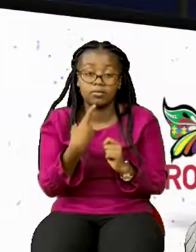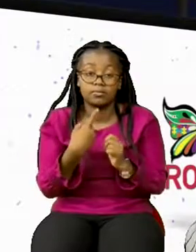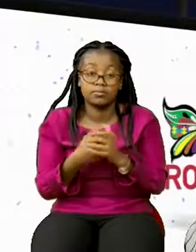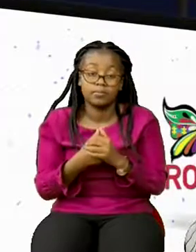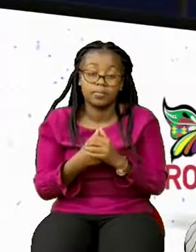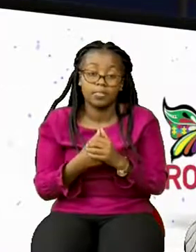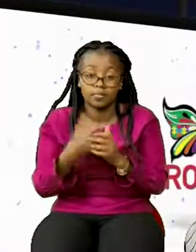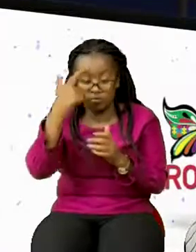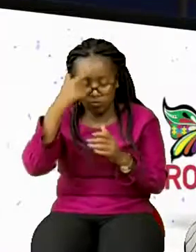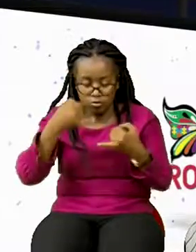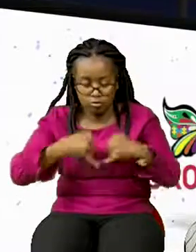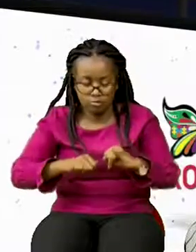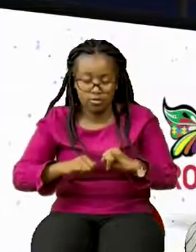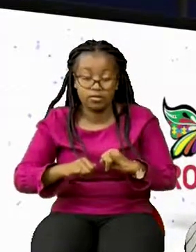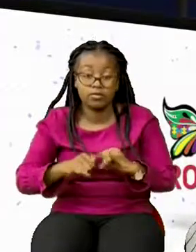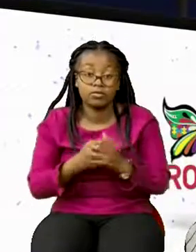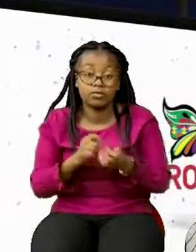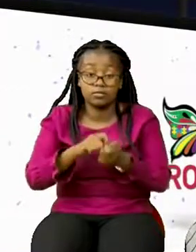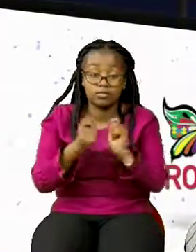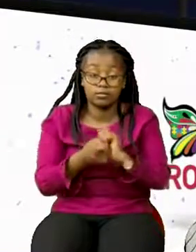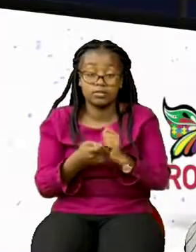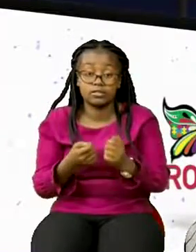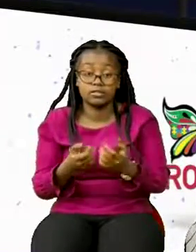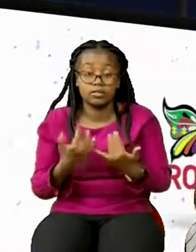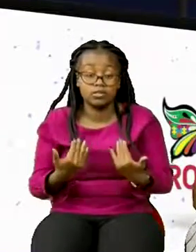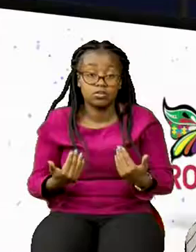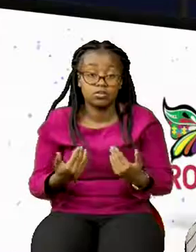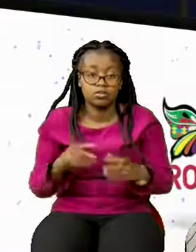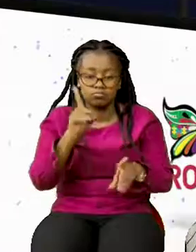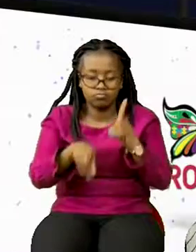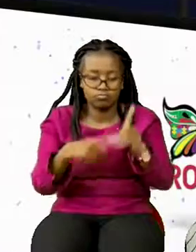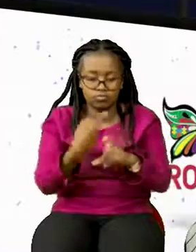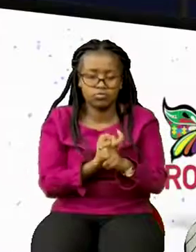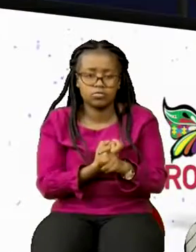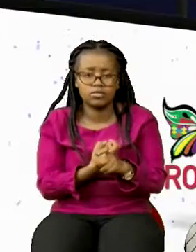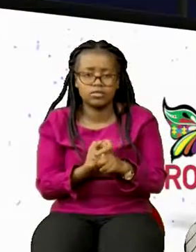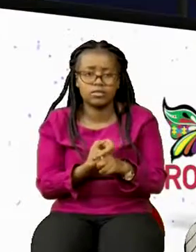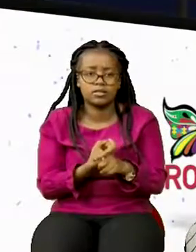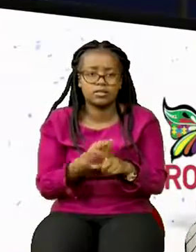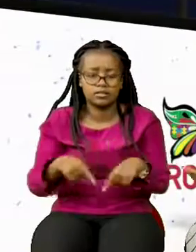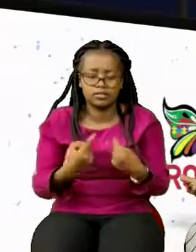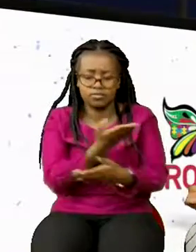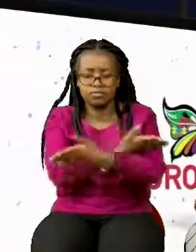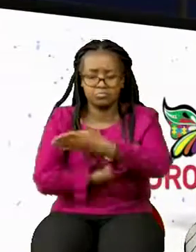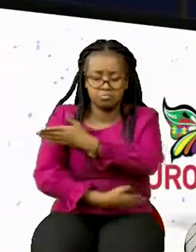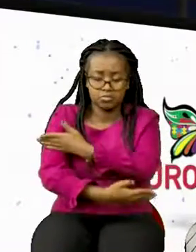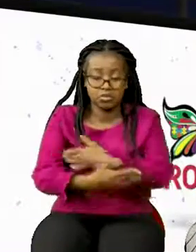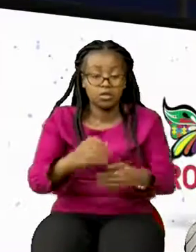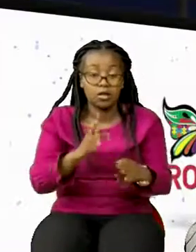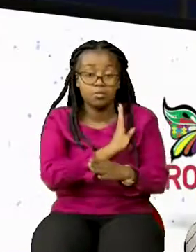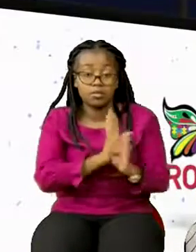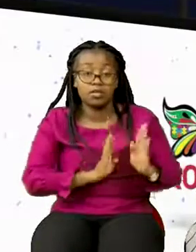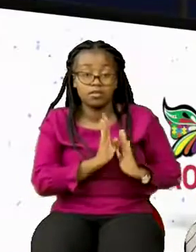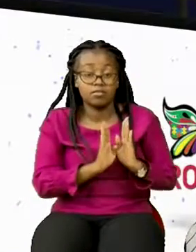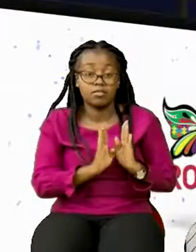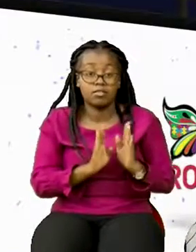also for trying to just change the child to divert from that self-injurious behavior to something else. And